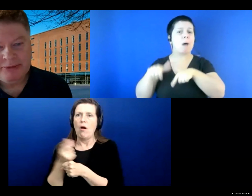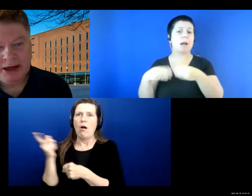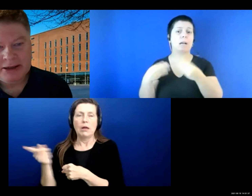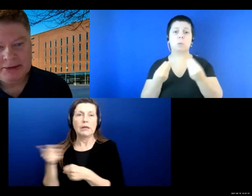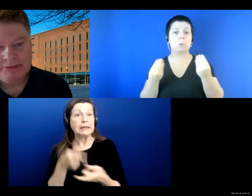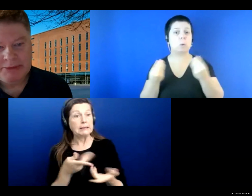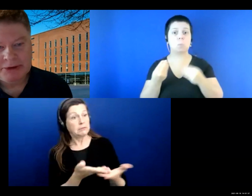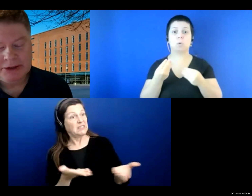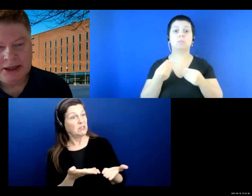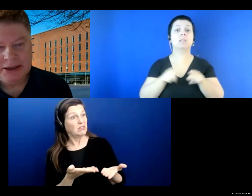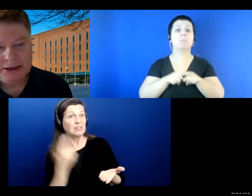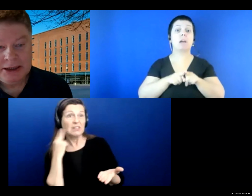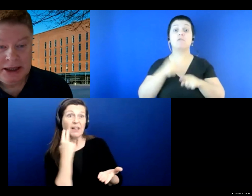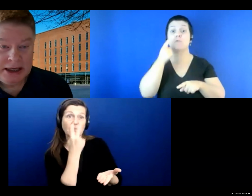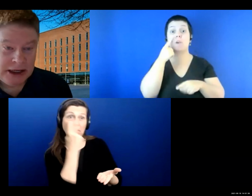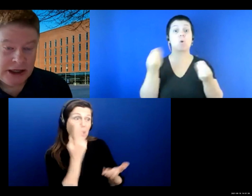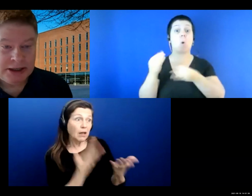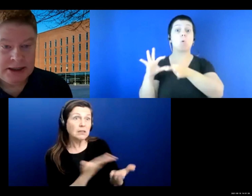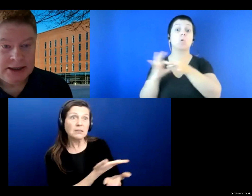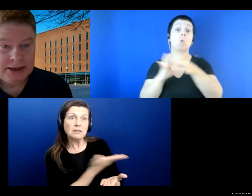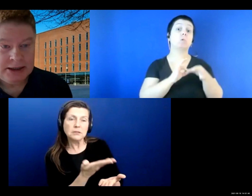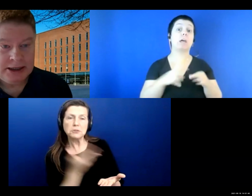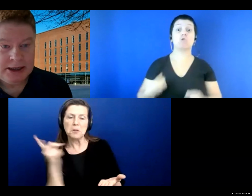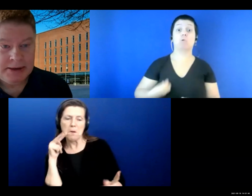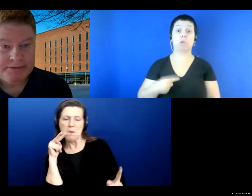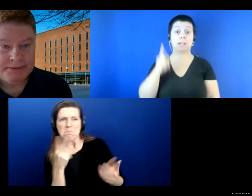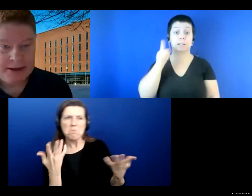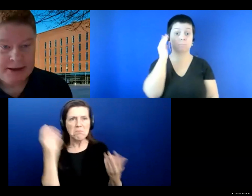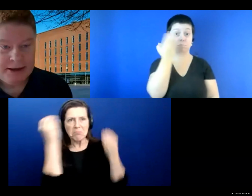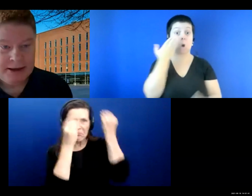for deafblind people today, including